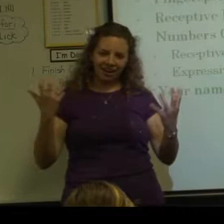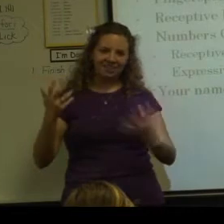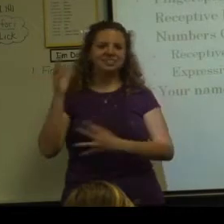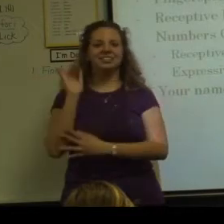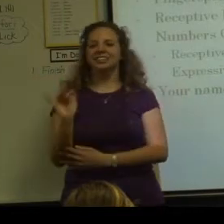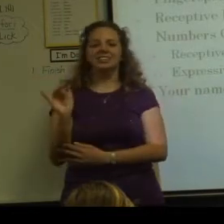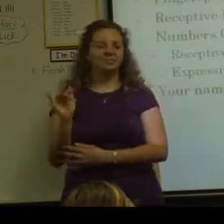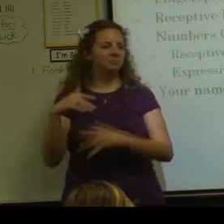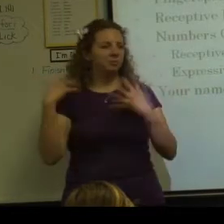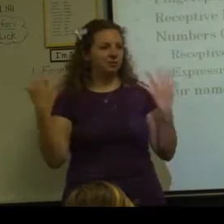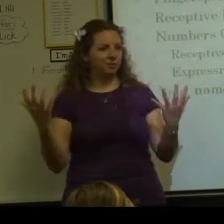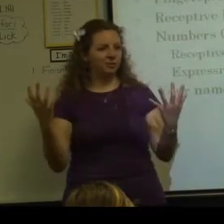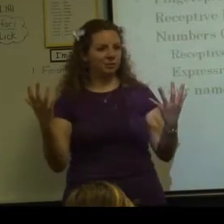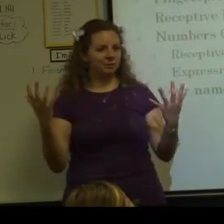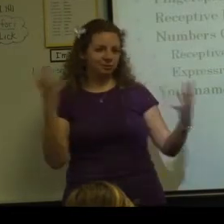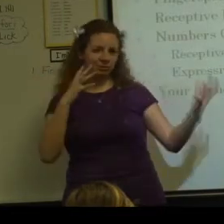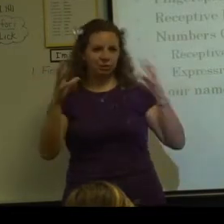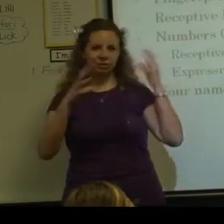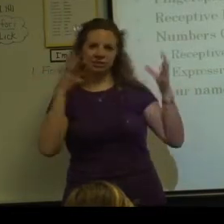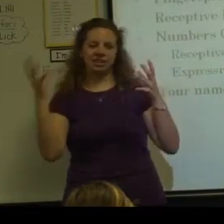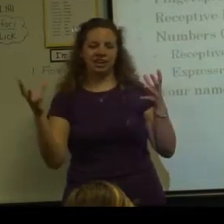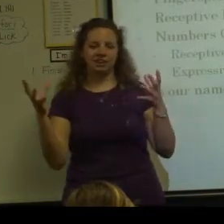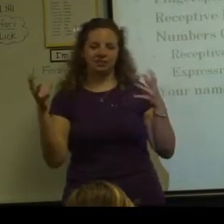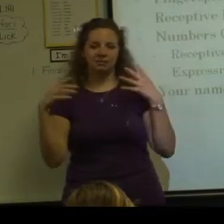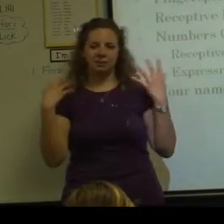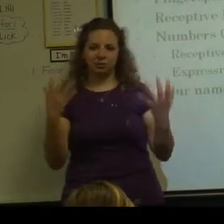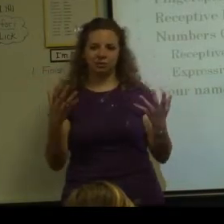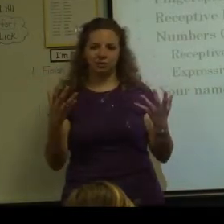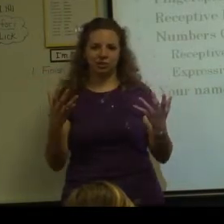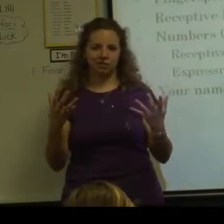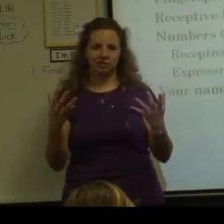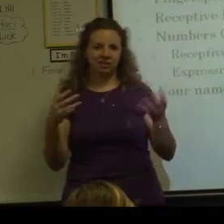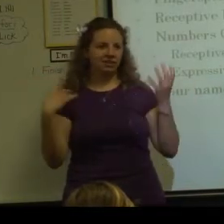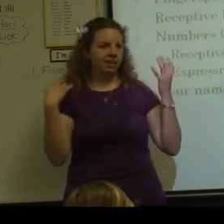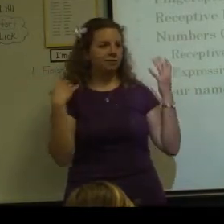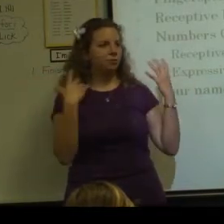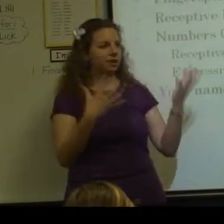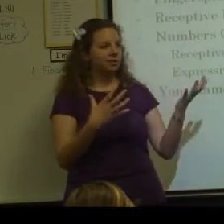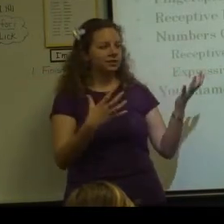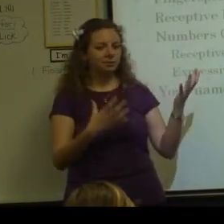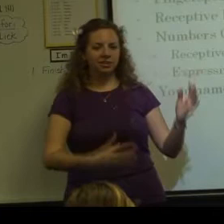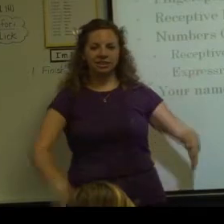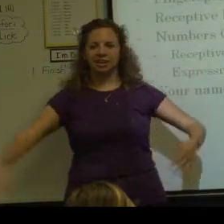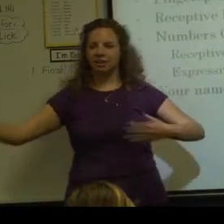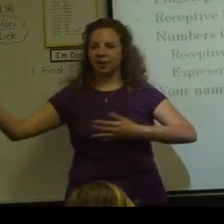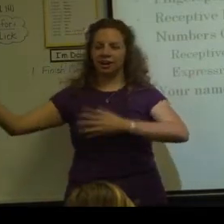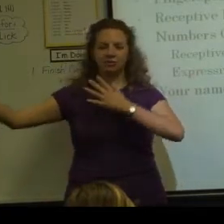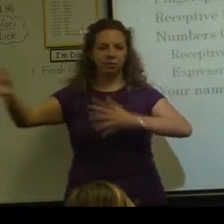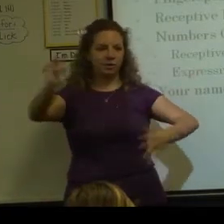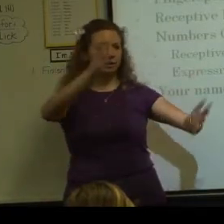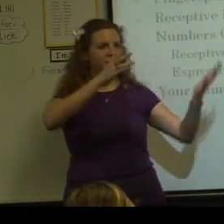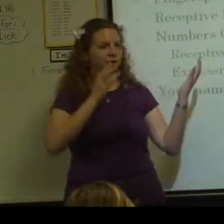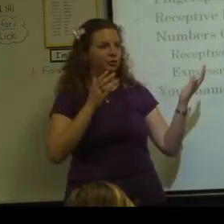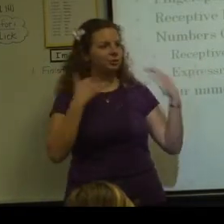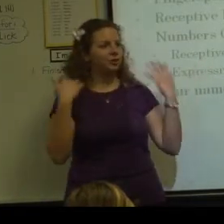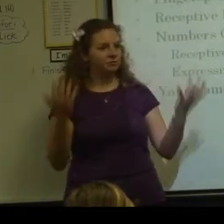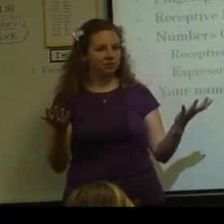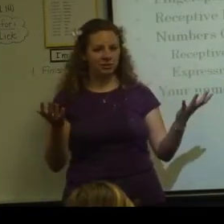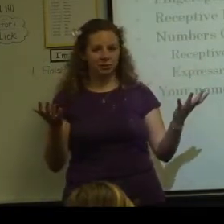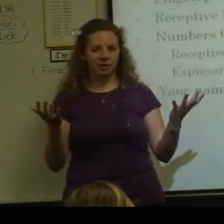what, this, whatever you must do to sign ahead of time to introduce yourself. Like if you walked in somewhere and they say, go ahead and go around and introduce yourself, this is the